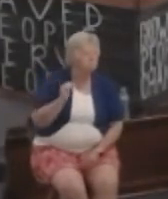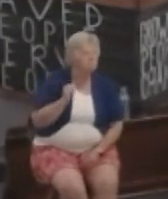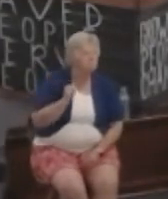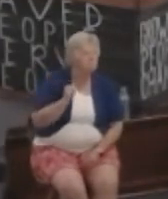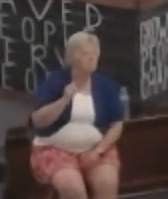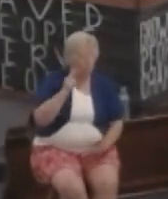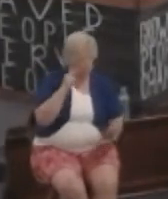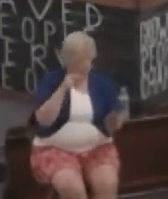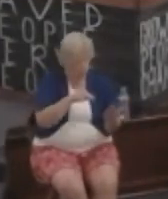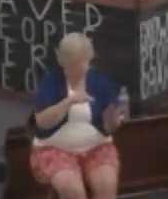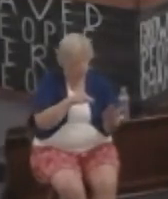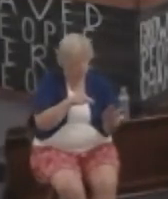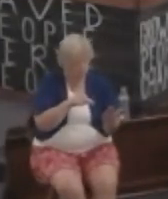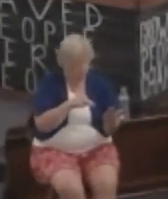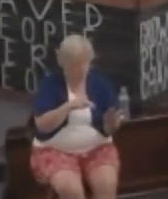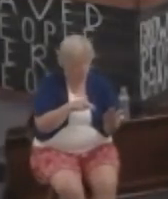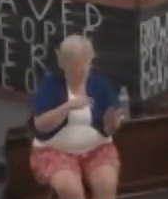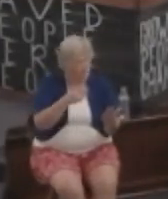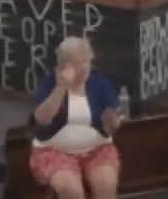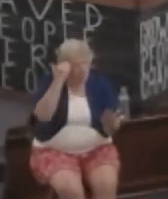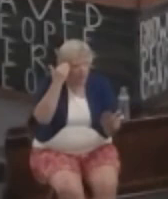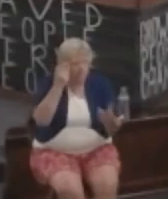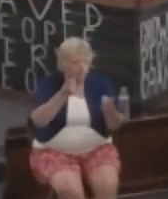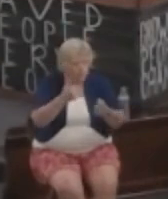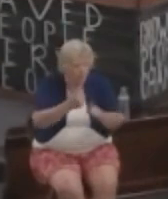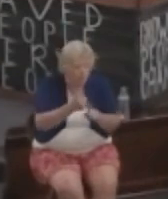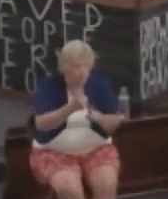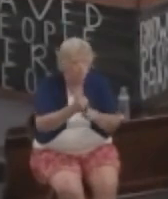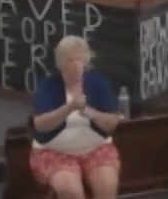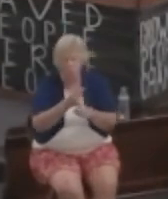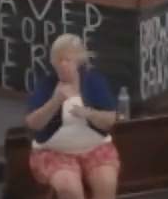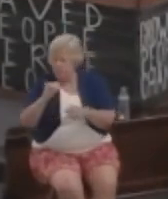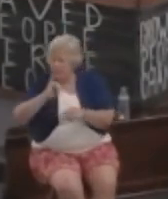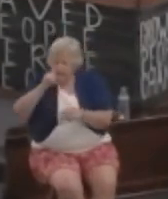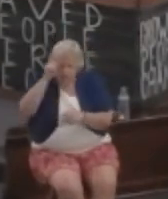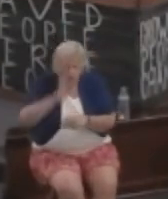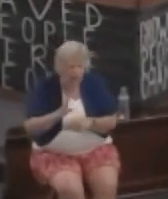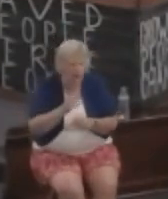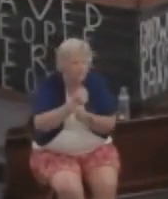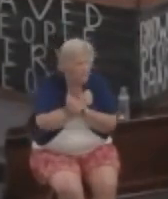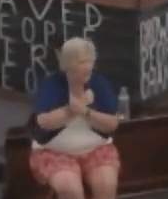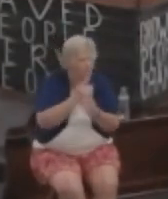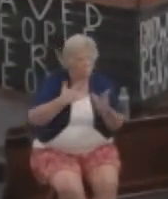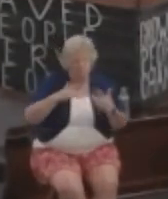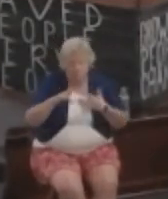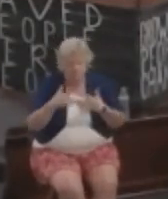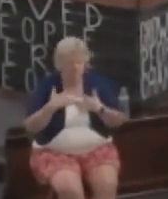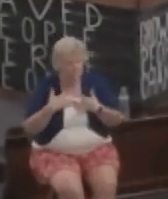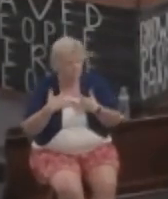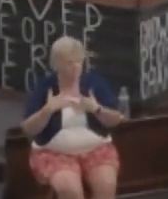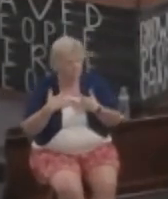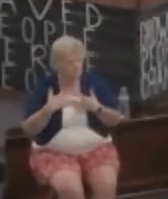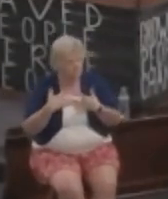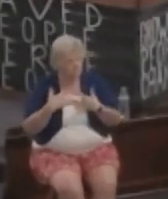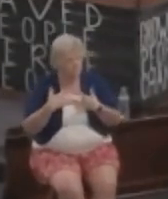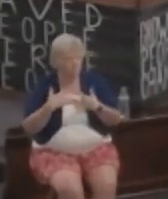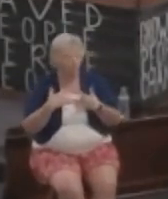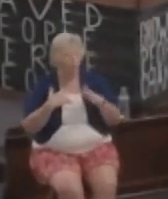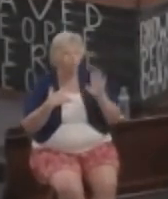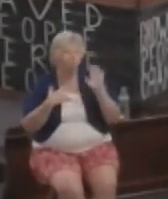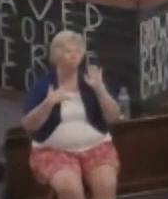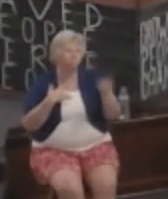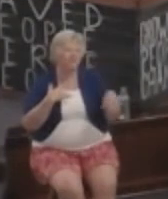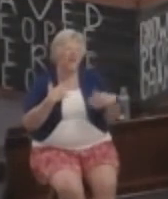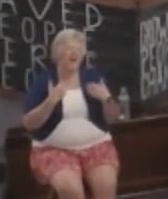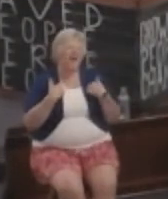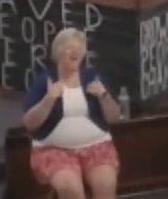Look at those verses, goodness, knowledge, self-control, perseverance, godliness, mutual affection, and love. Don't fool yourself and say, well, I have